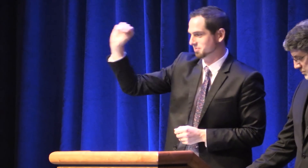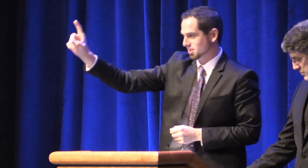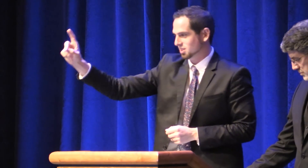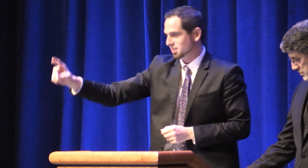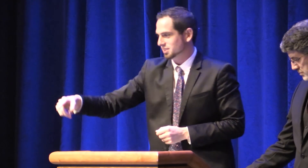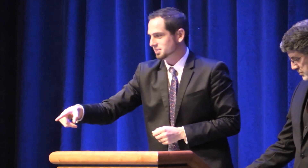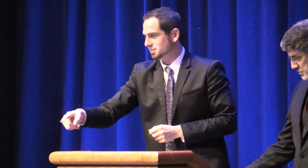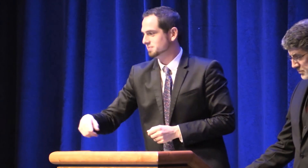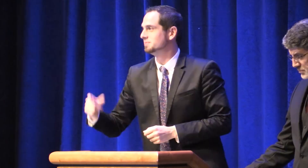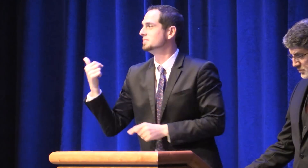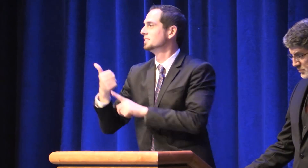in Frederick.